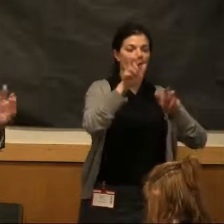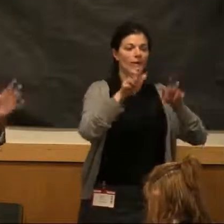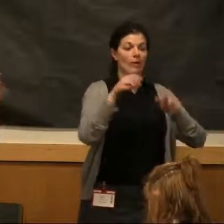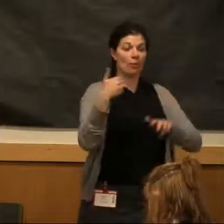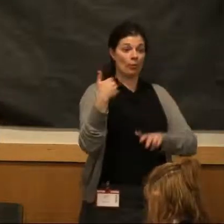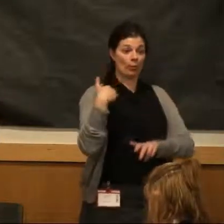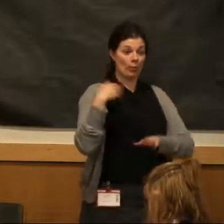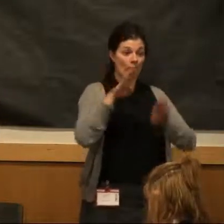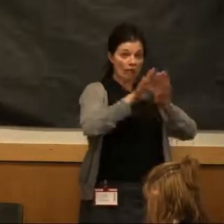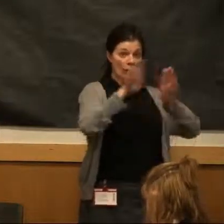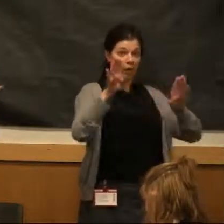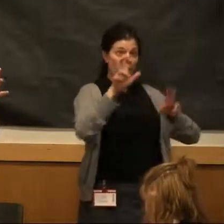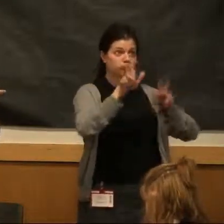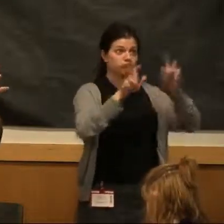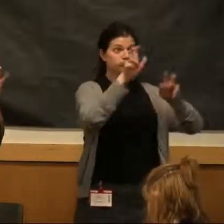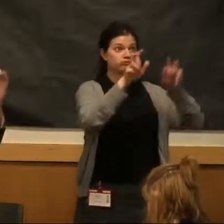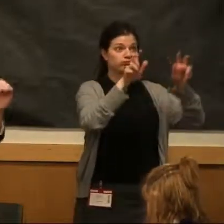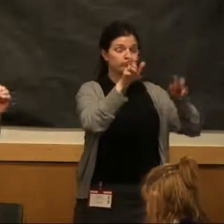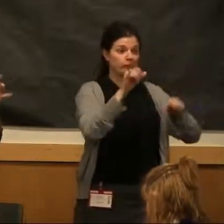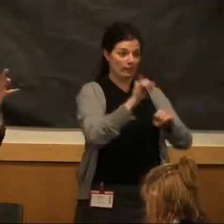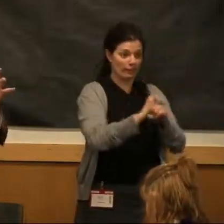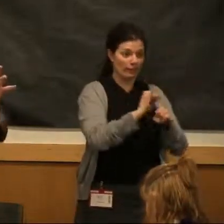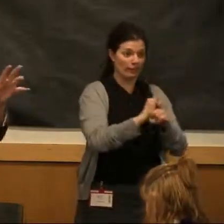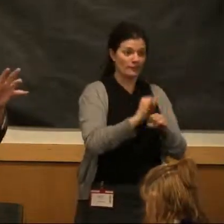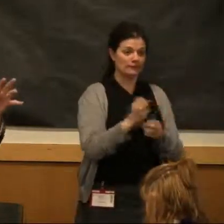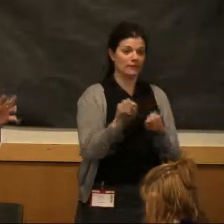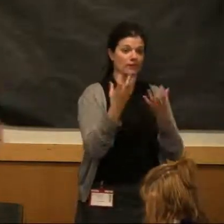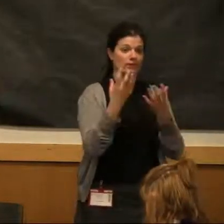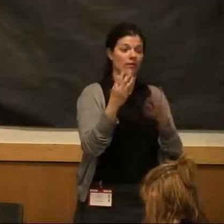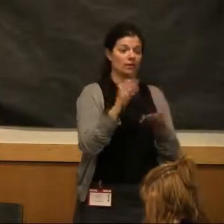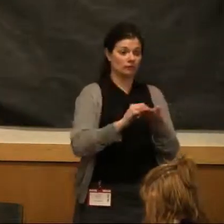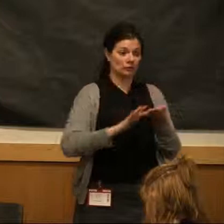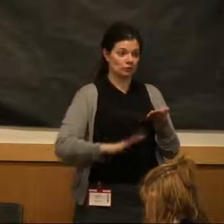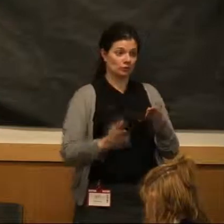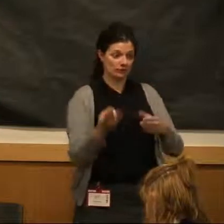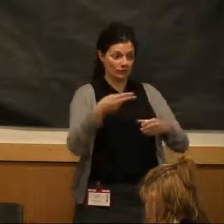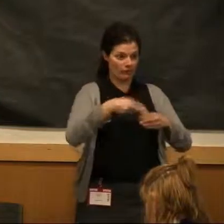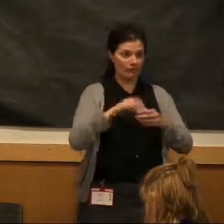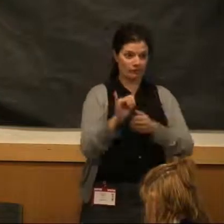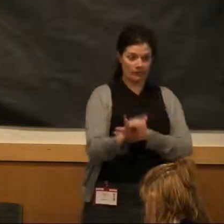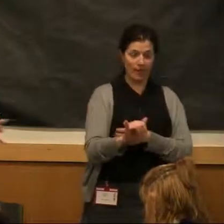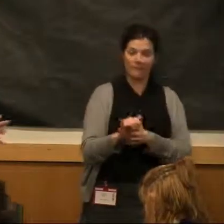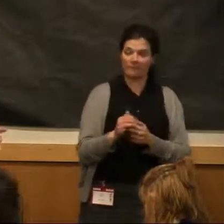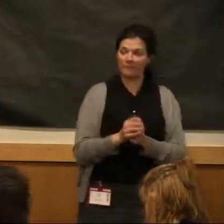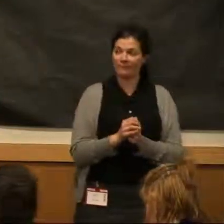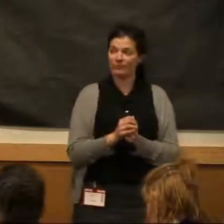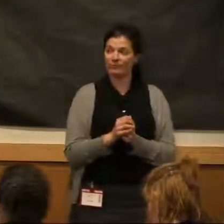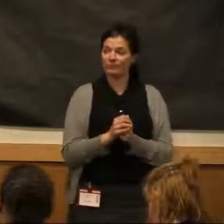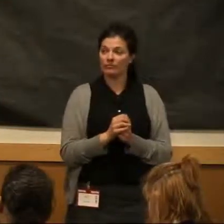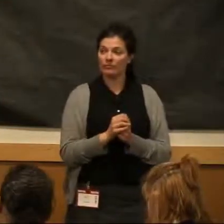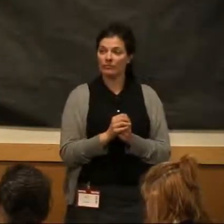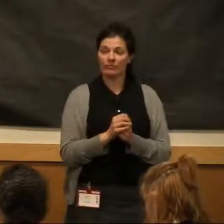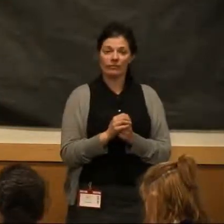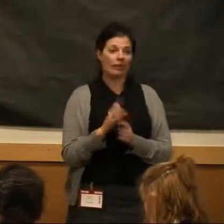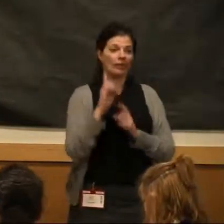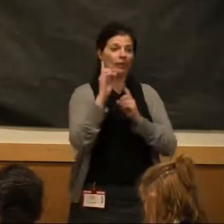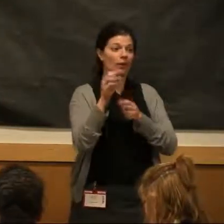our campus. There's also a lot of rock climbing students that get involved and go up into the